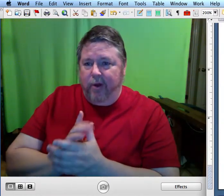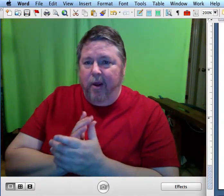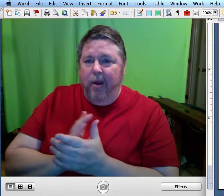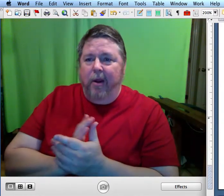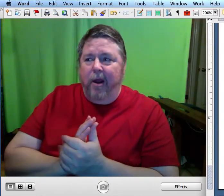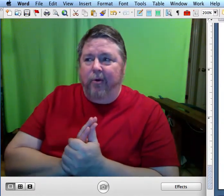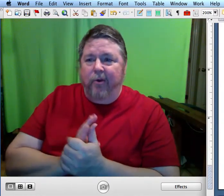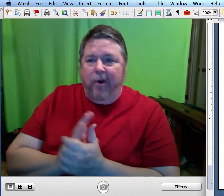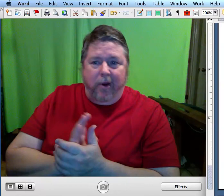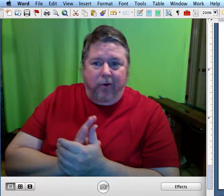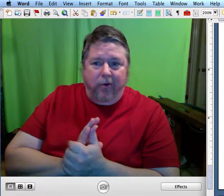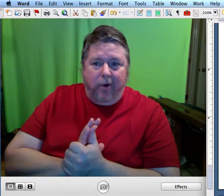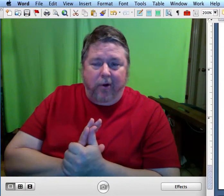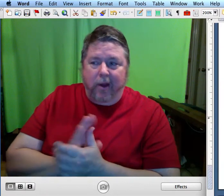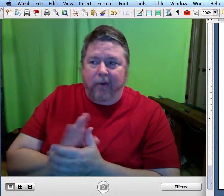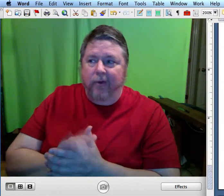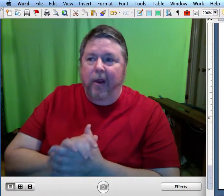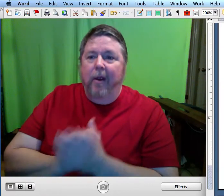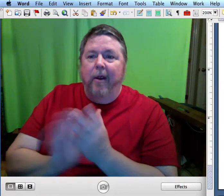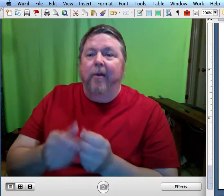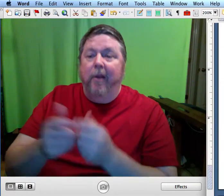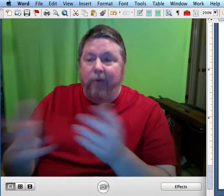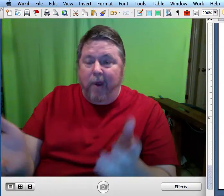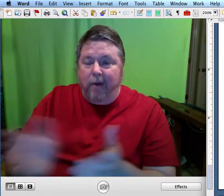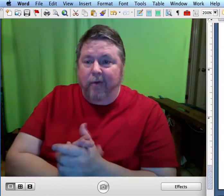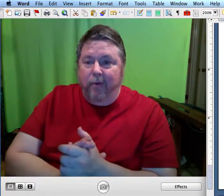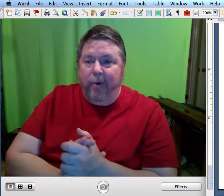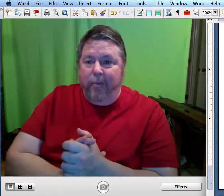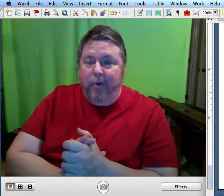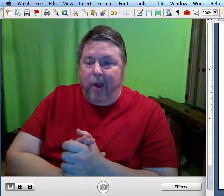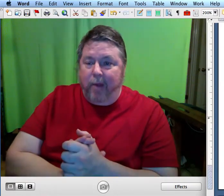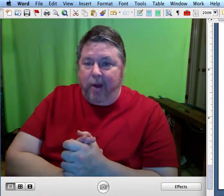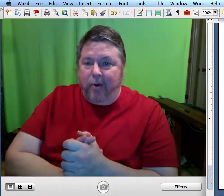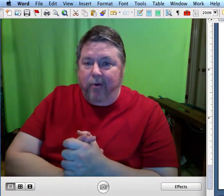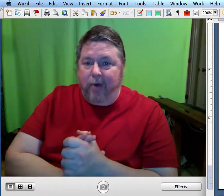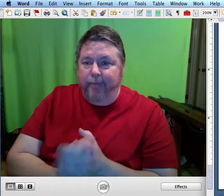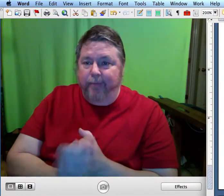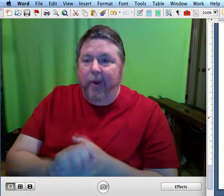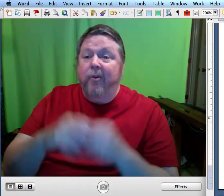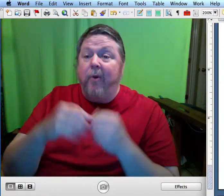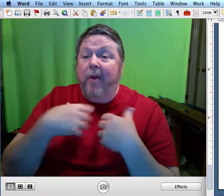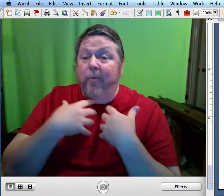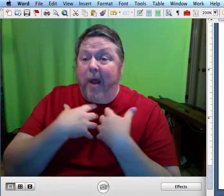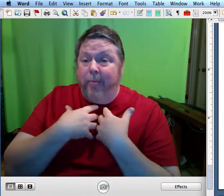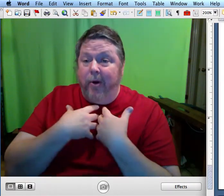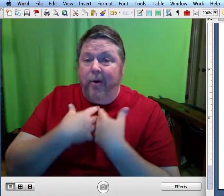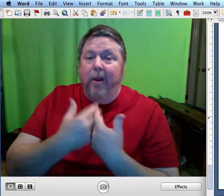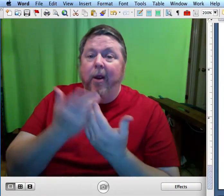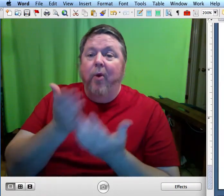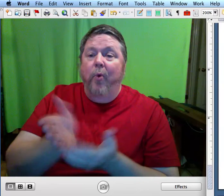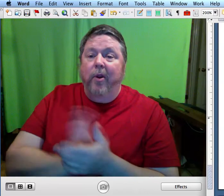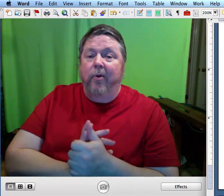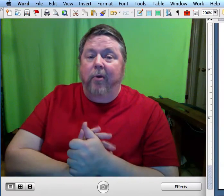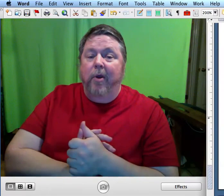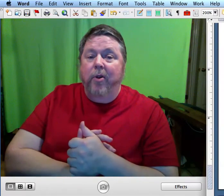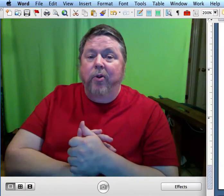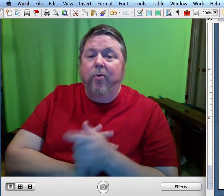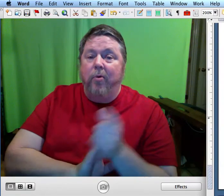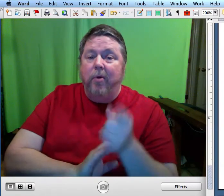processing and how you're generating your target text, and give you guidance to get better. Great. So I do that part. What